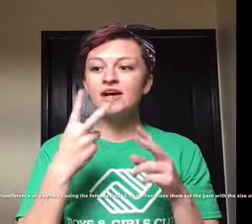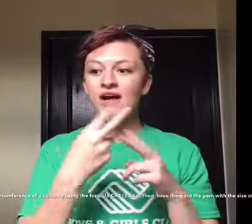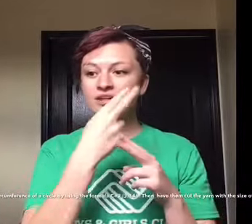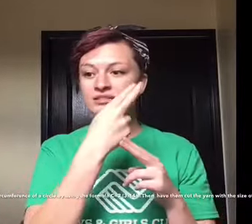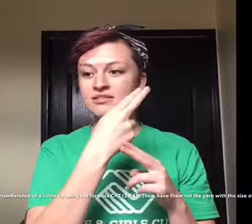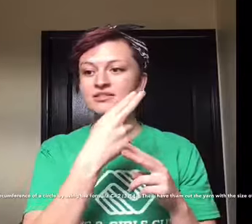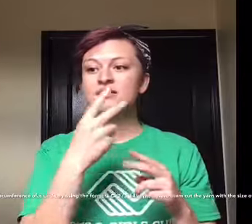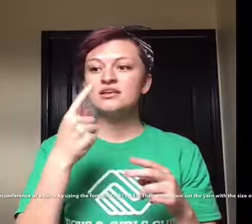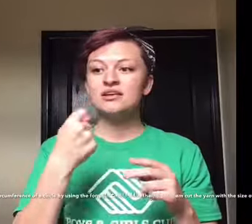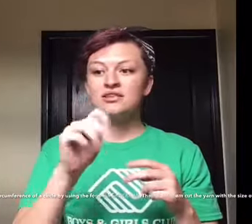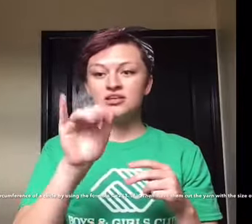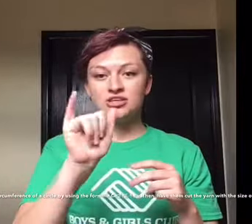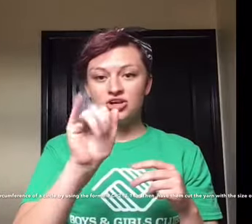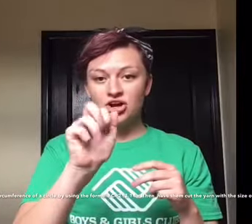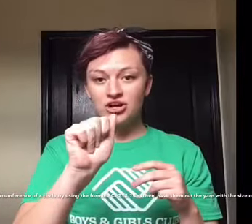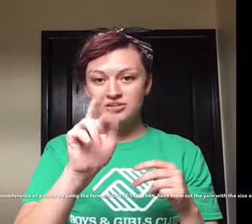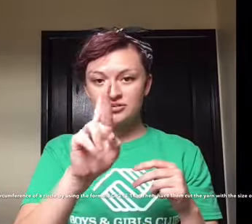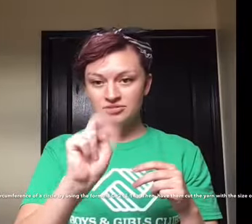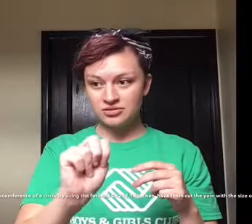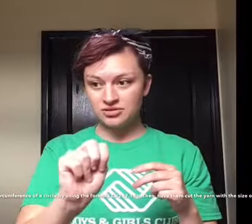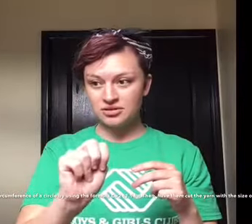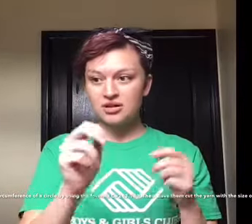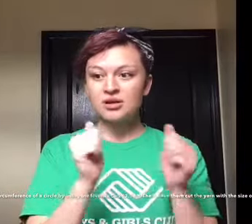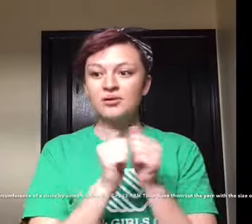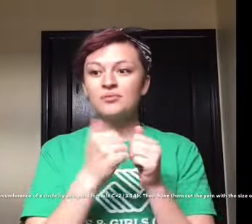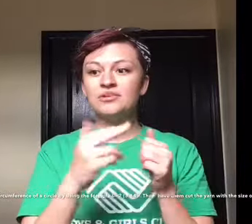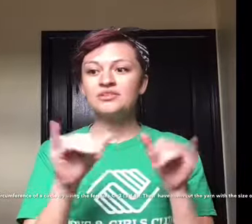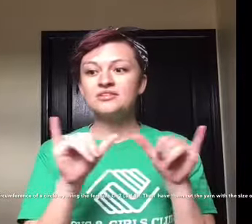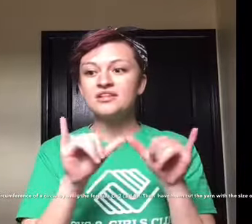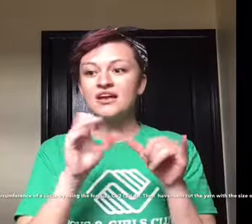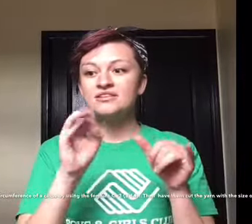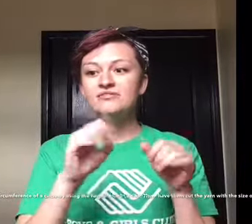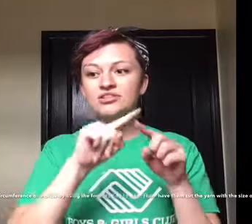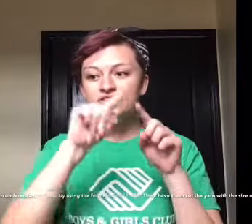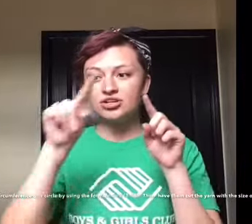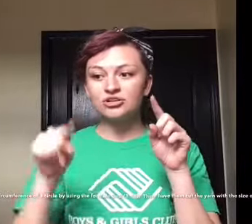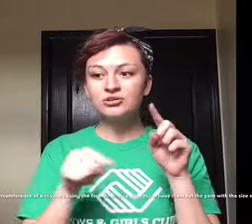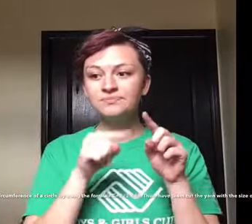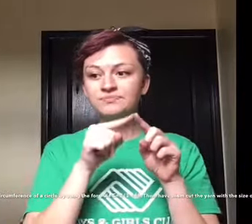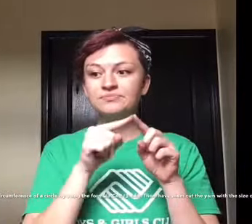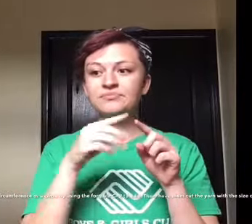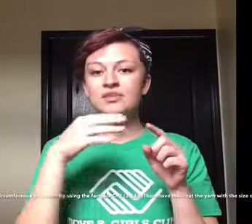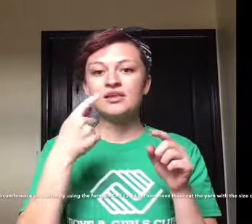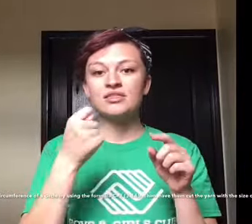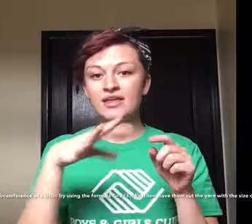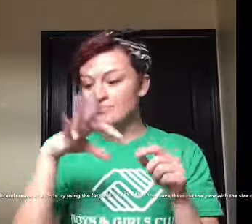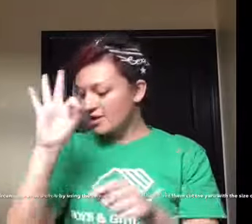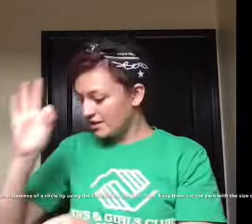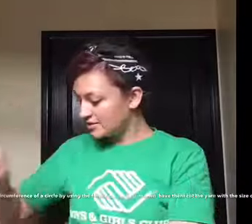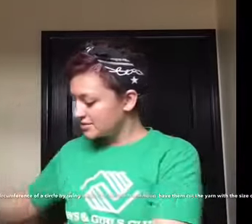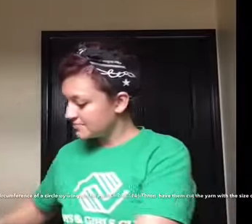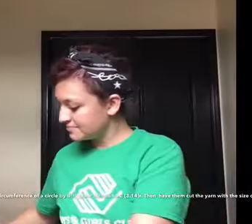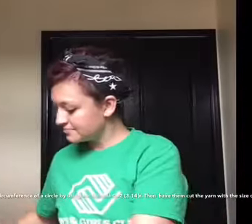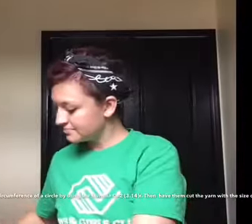cut the yarn with the size of the circle they picked.